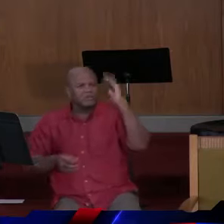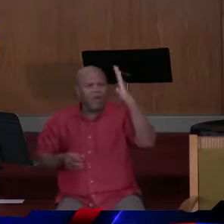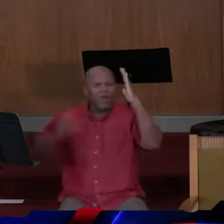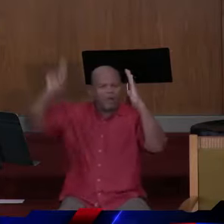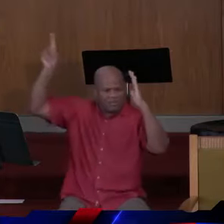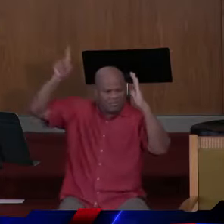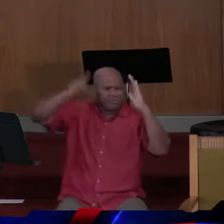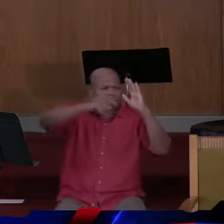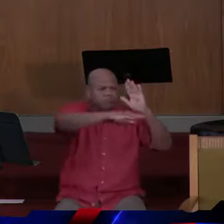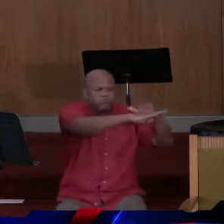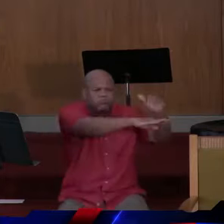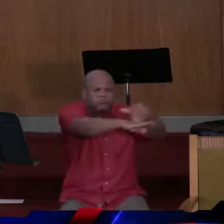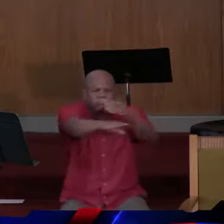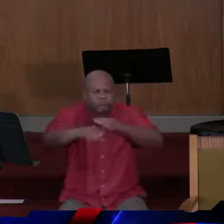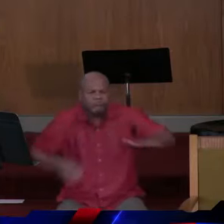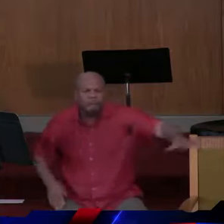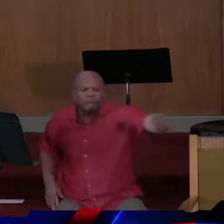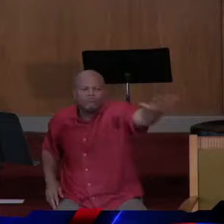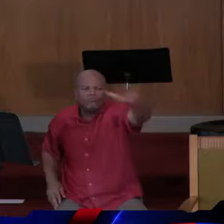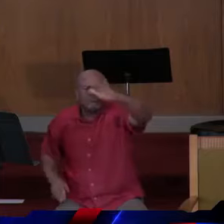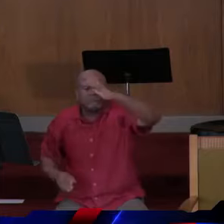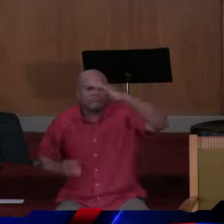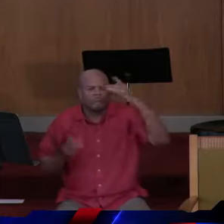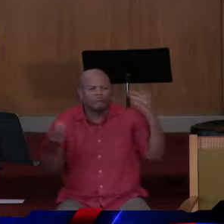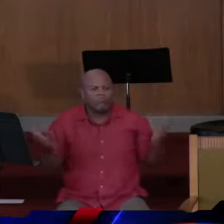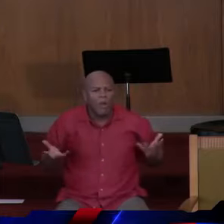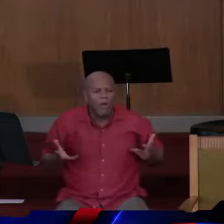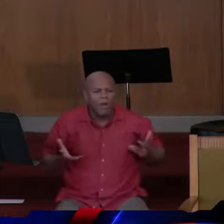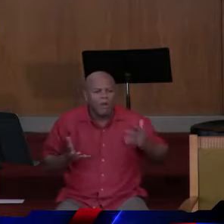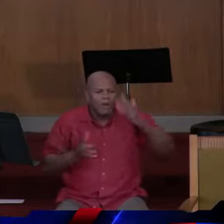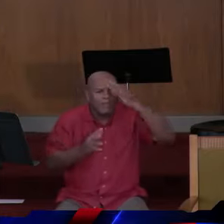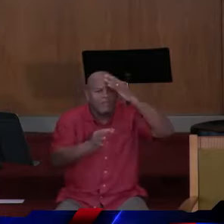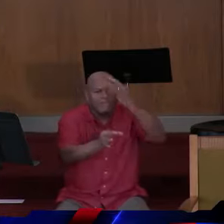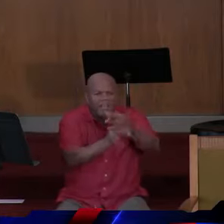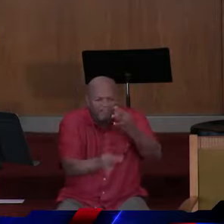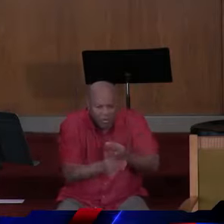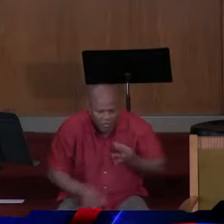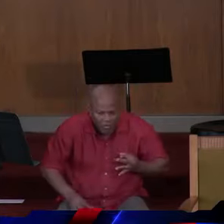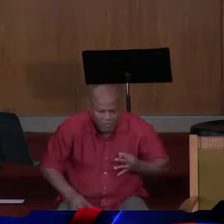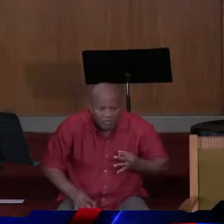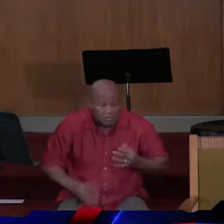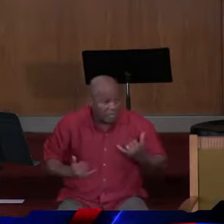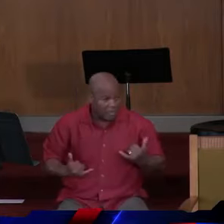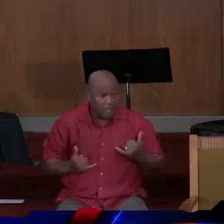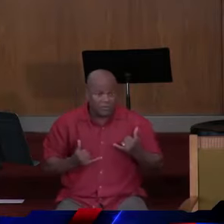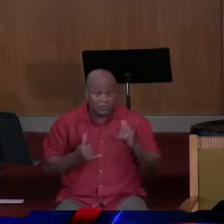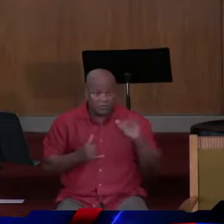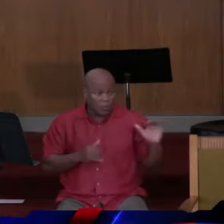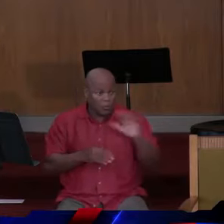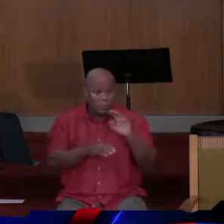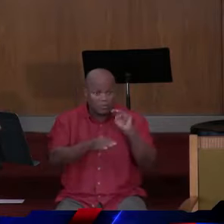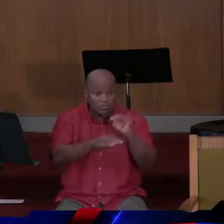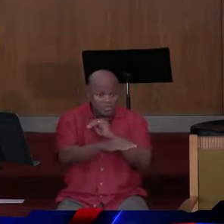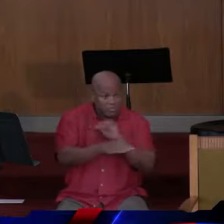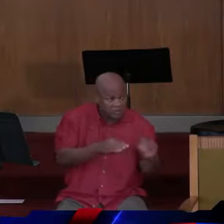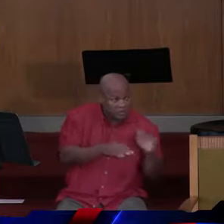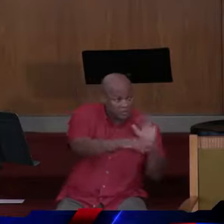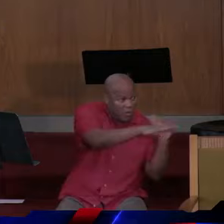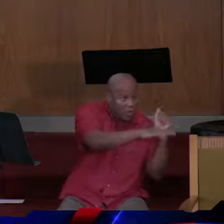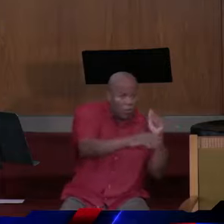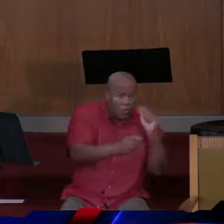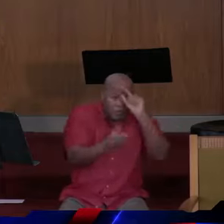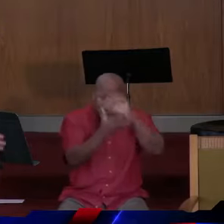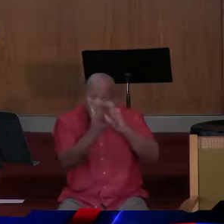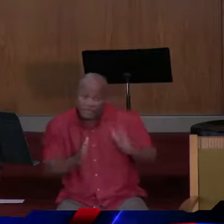be faithful. 1 Corinthians 4:2 is required of a steward to be found faithful. Now, if you're called in ministry, if you're called in the witness, if you're called as a